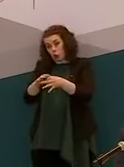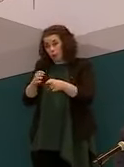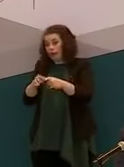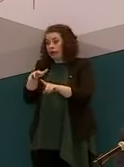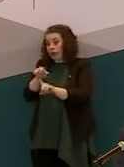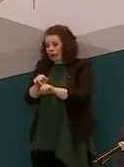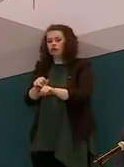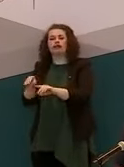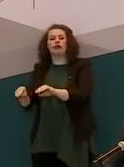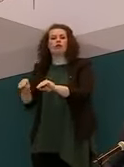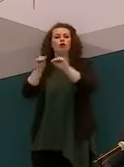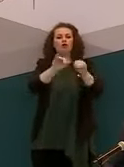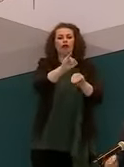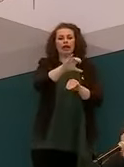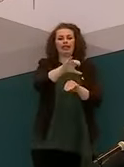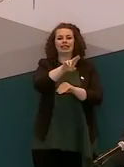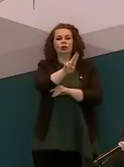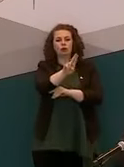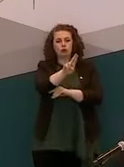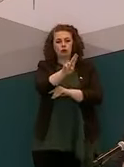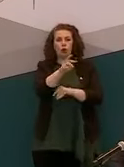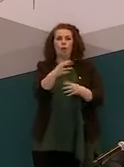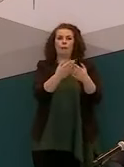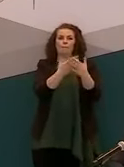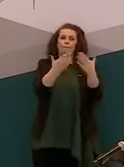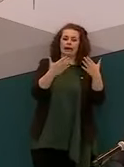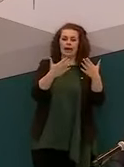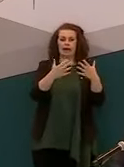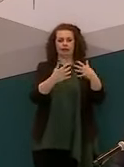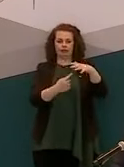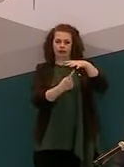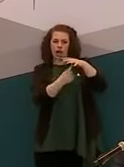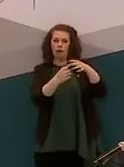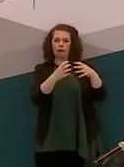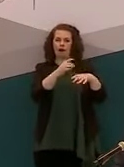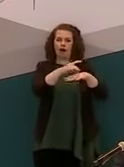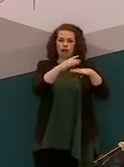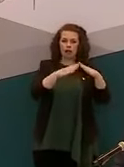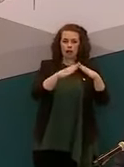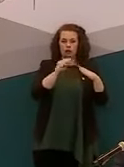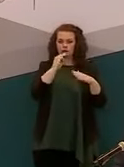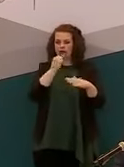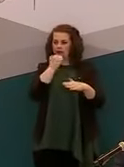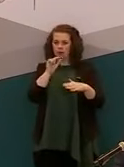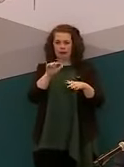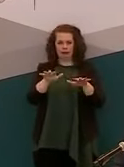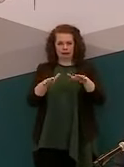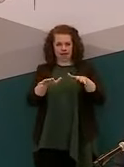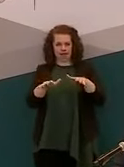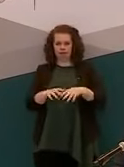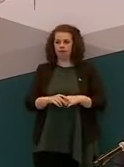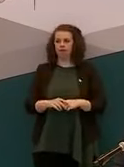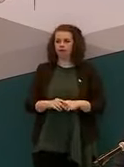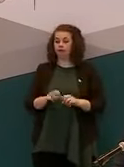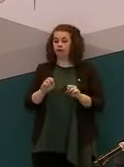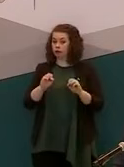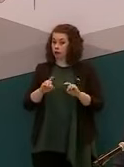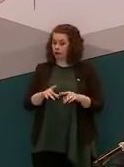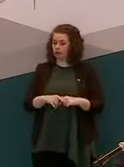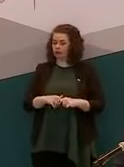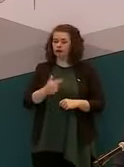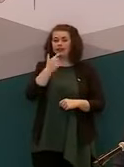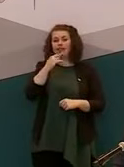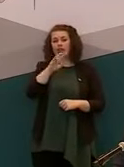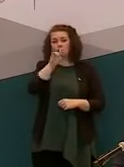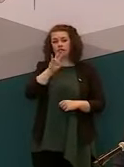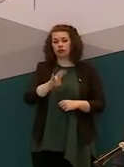the surveillance traces them from their point of origin, which is in a nursing home setting. So. Okay. And the second question is,